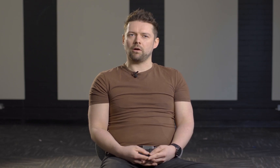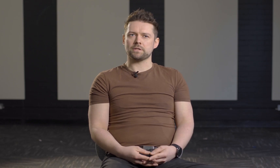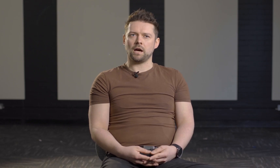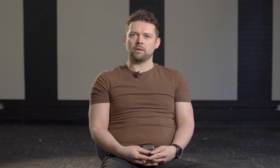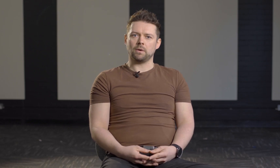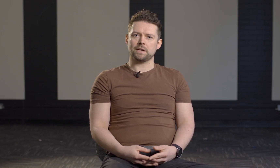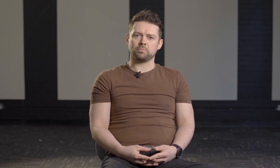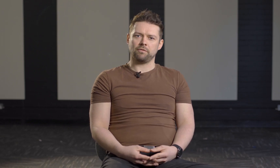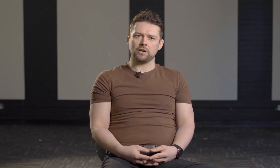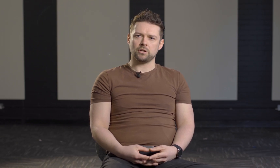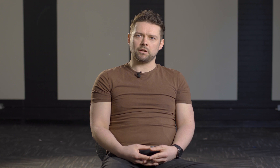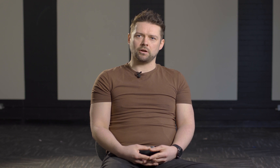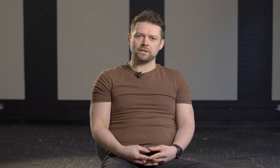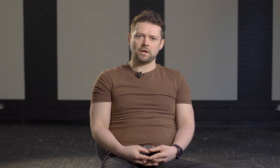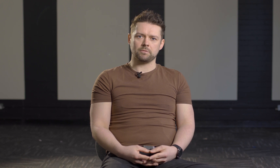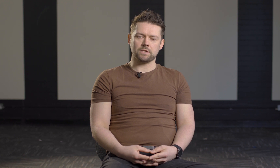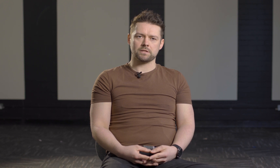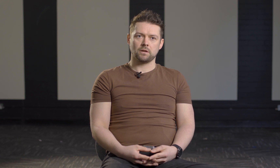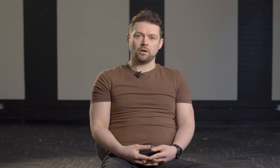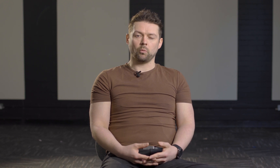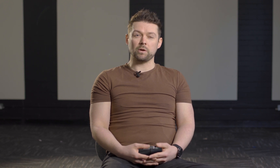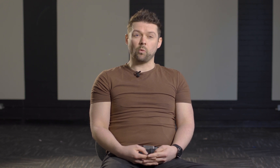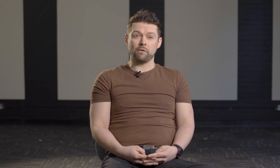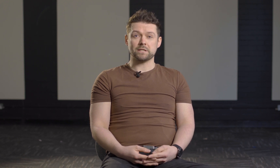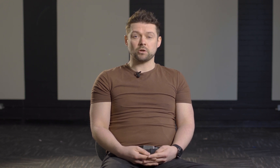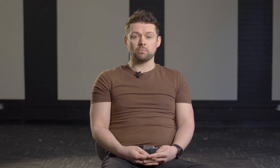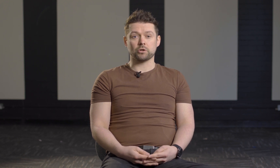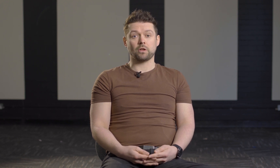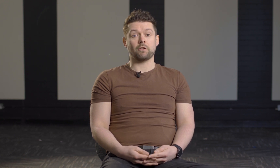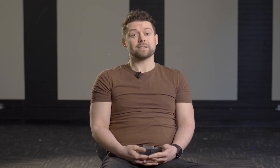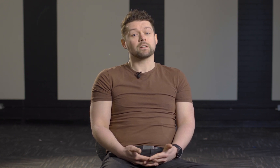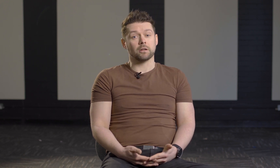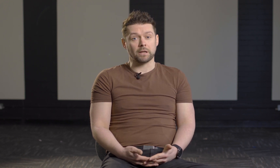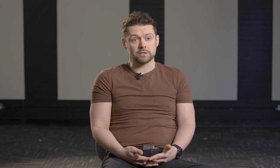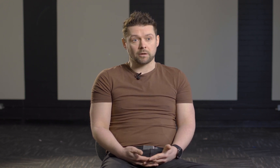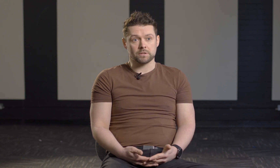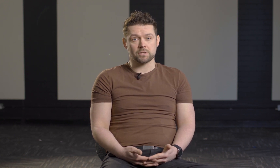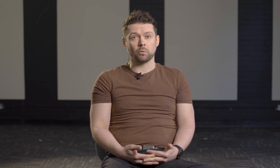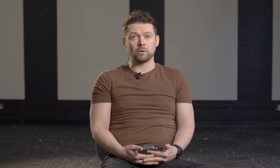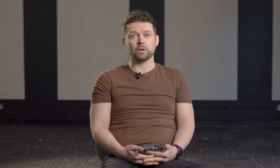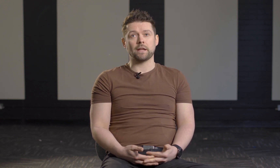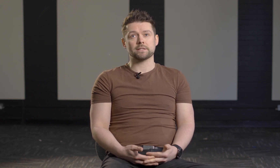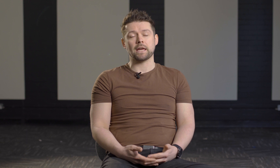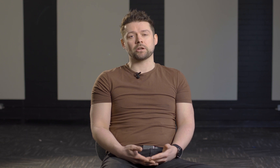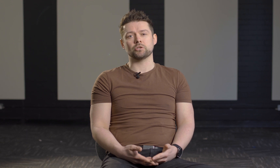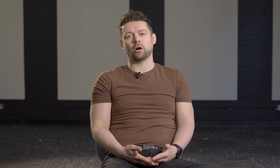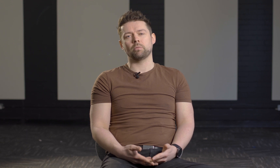of the time, as a profession of interpreters, we worry too much that there isn't going to be an interpreter, so we will then take a job